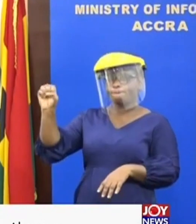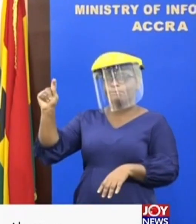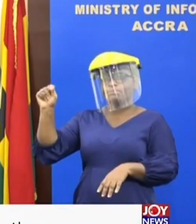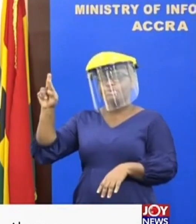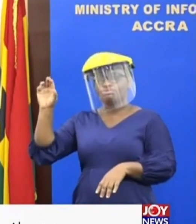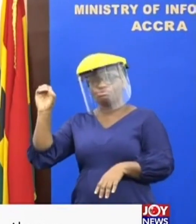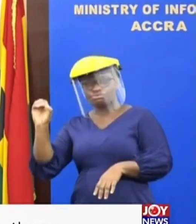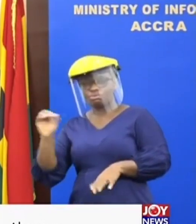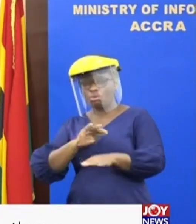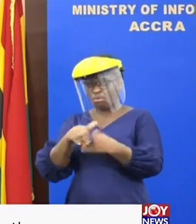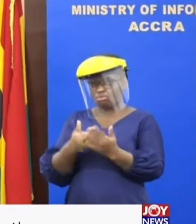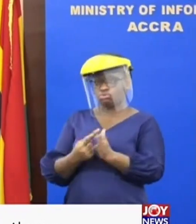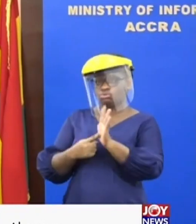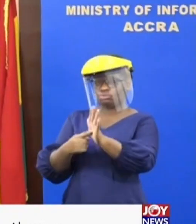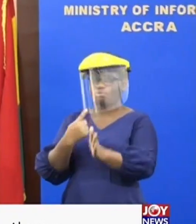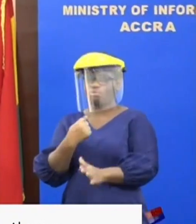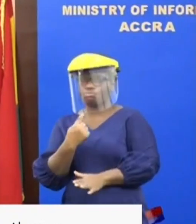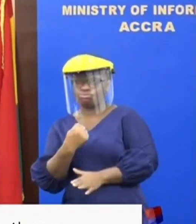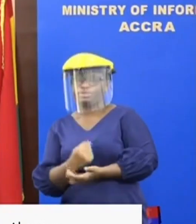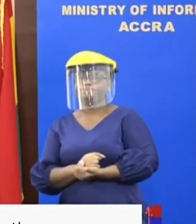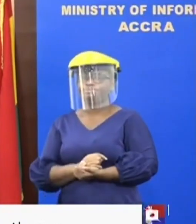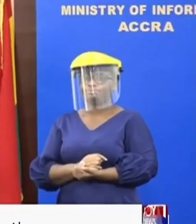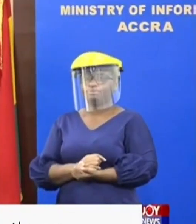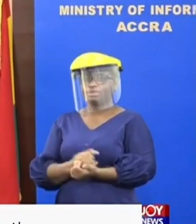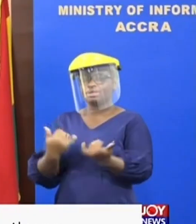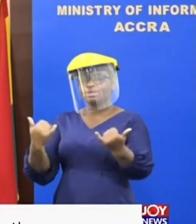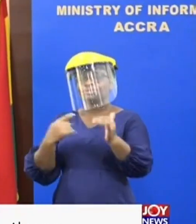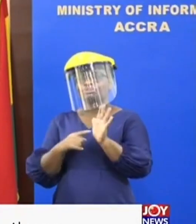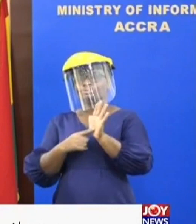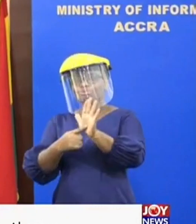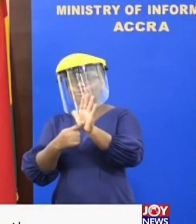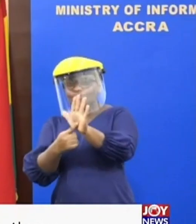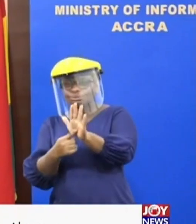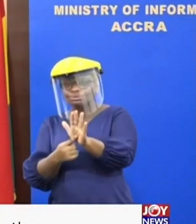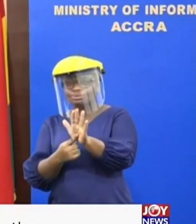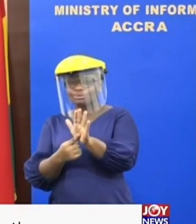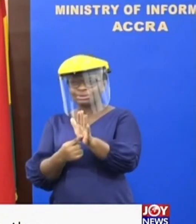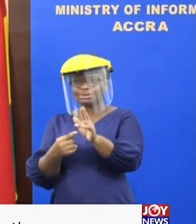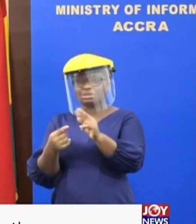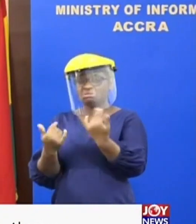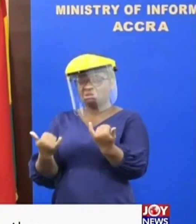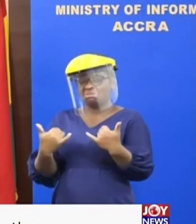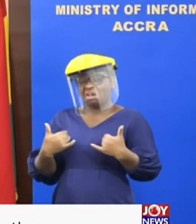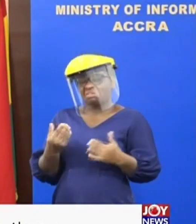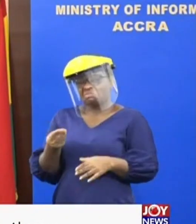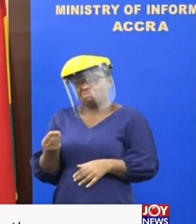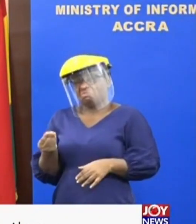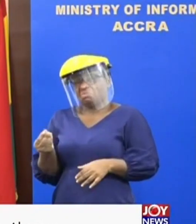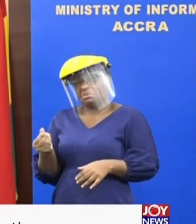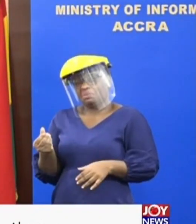slide, please. That continue to show the number. But we're still having a